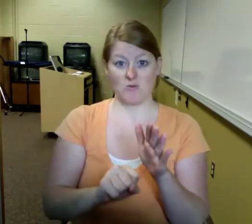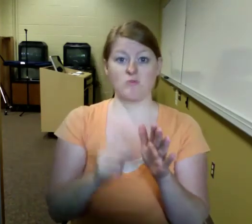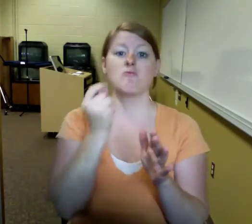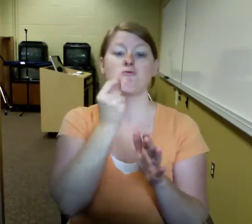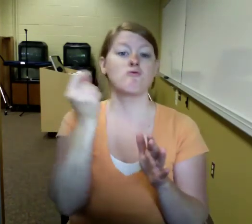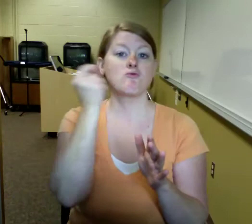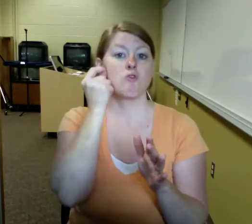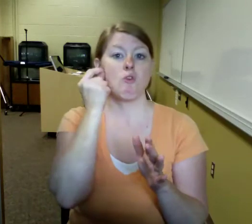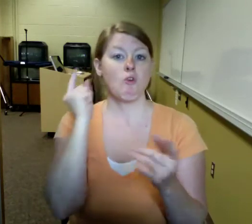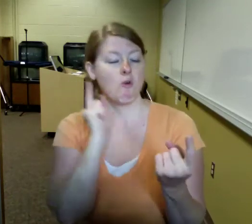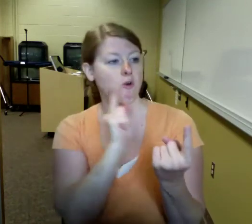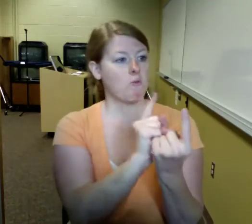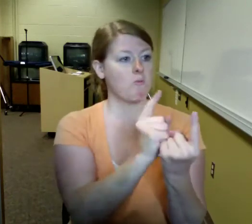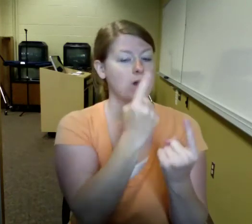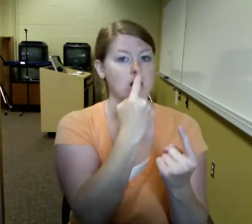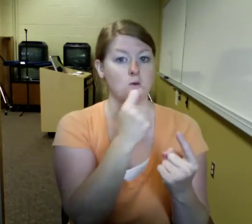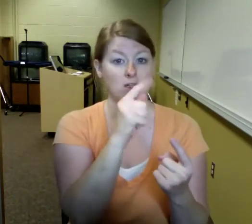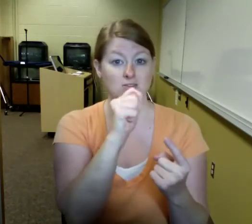met a red Tercel automobile